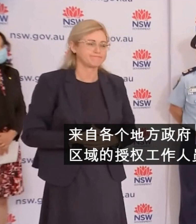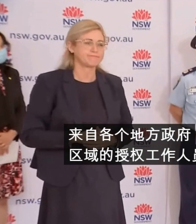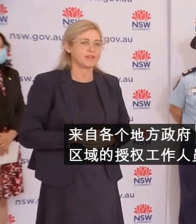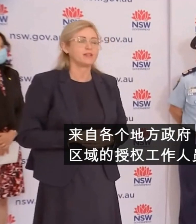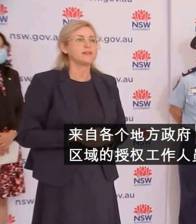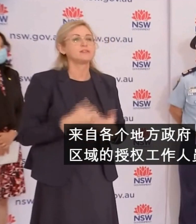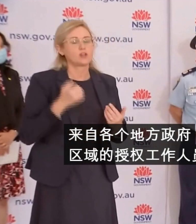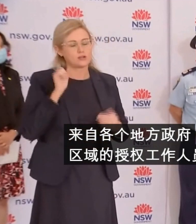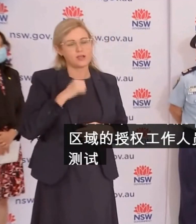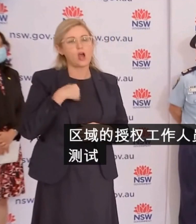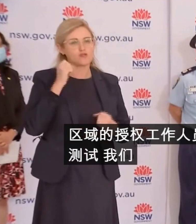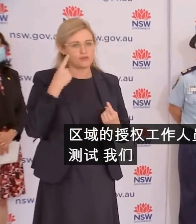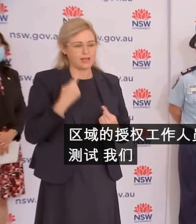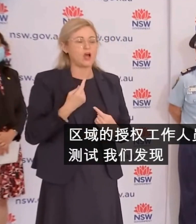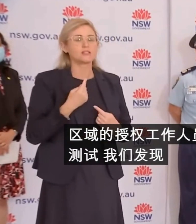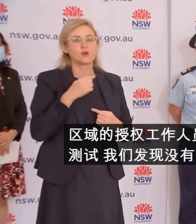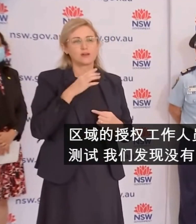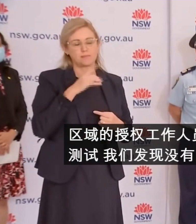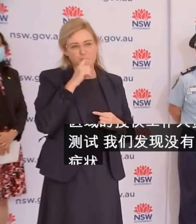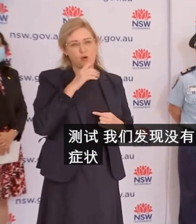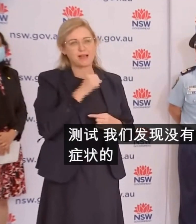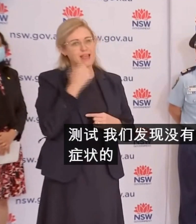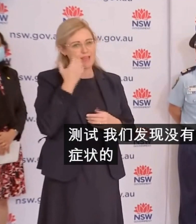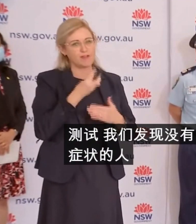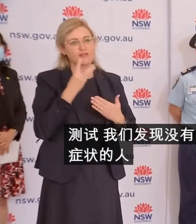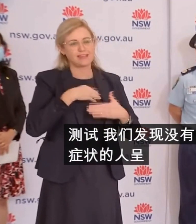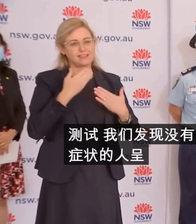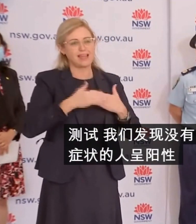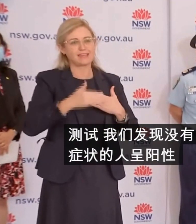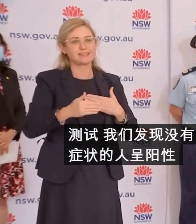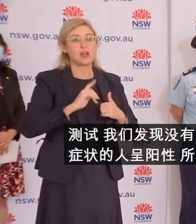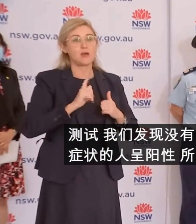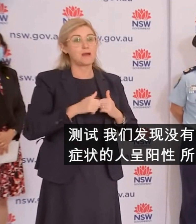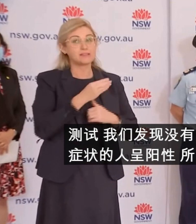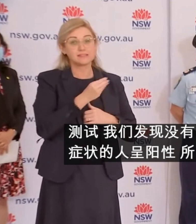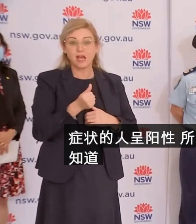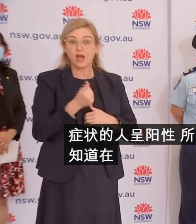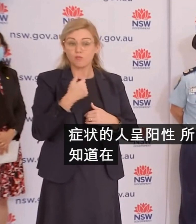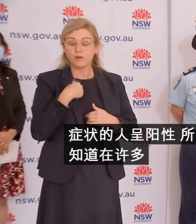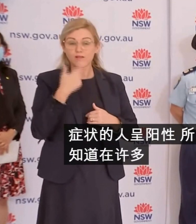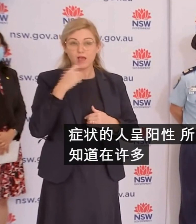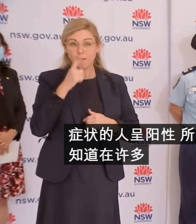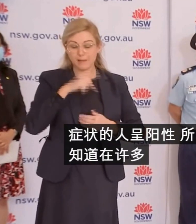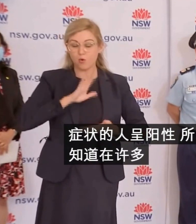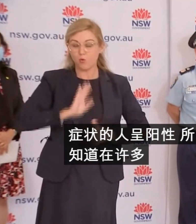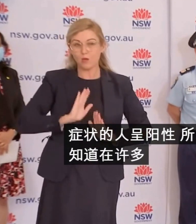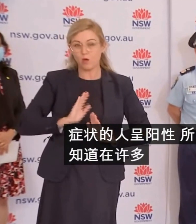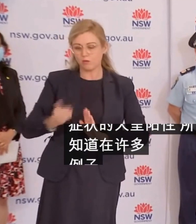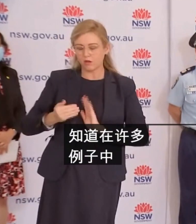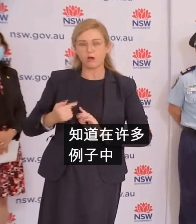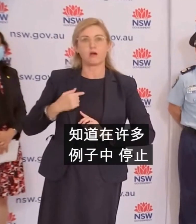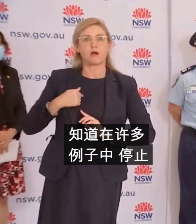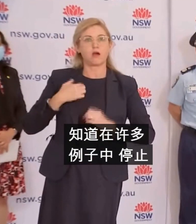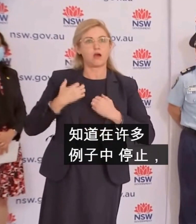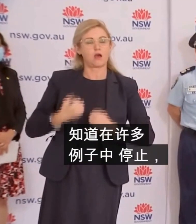have been asked to do that 3 daily test, we're finding people without symptoms turning up positive. So we know that in many examples,